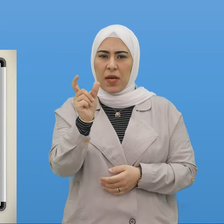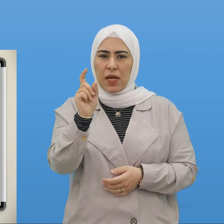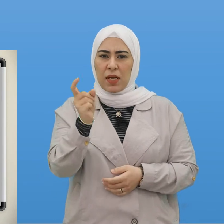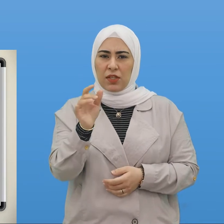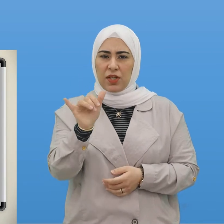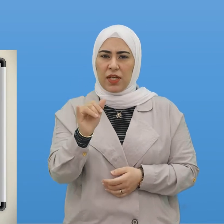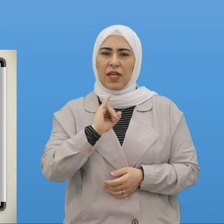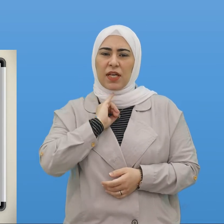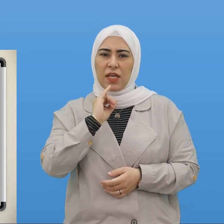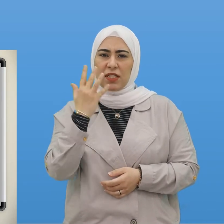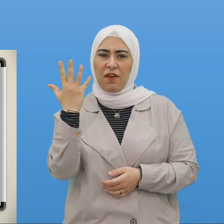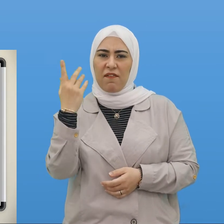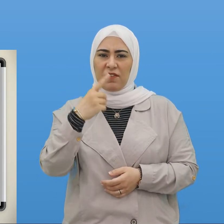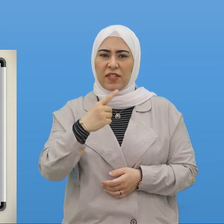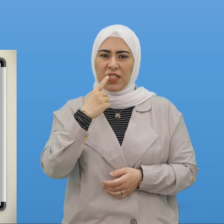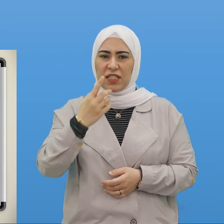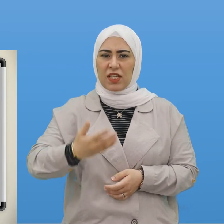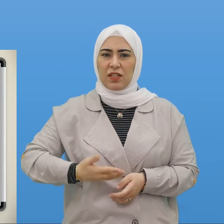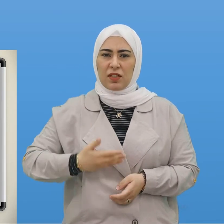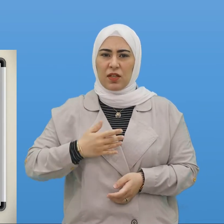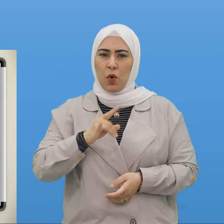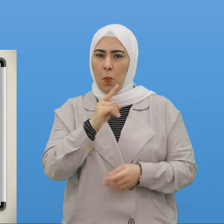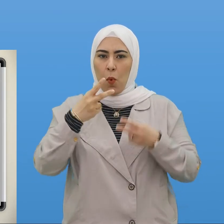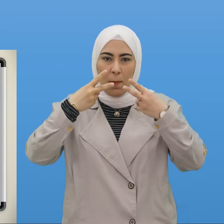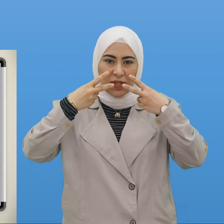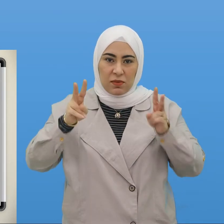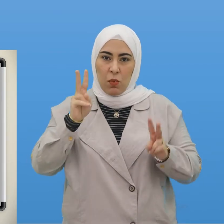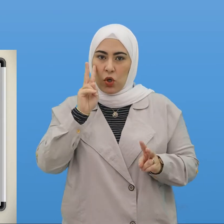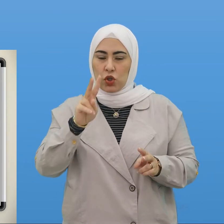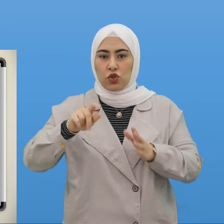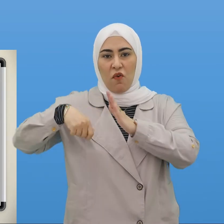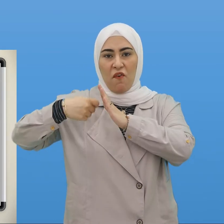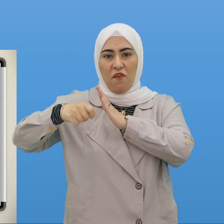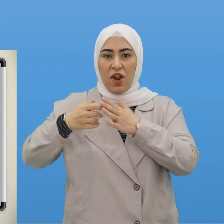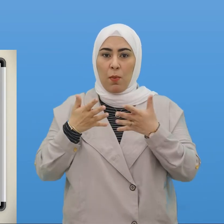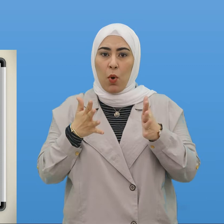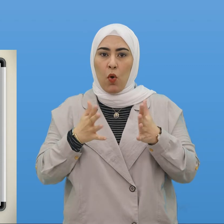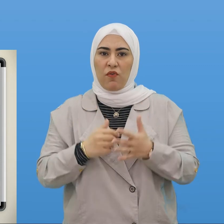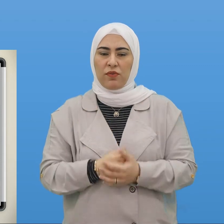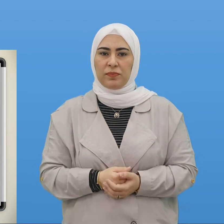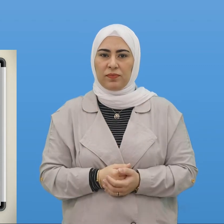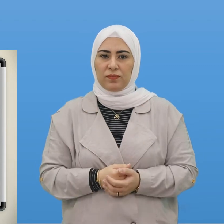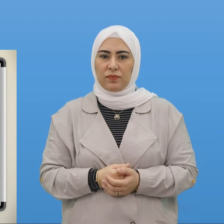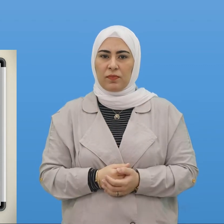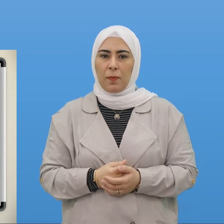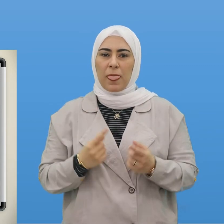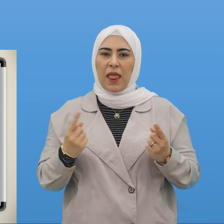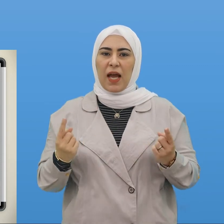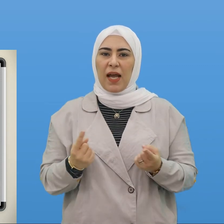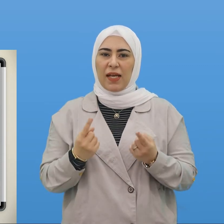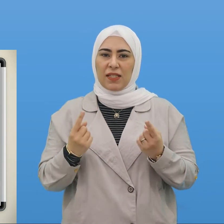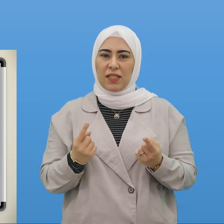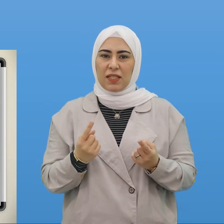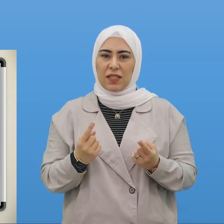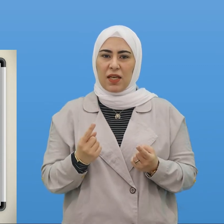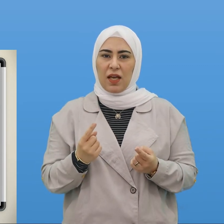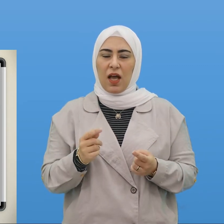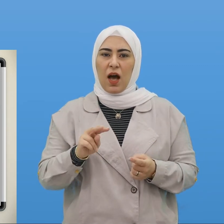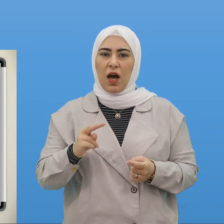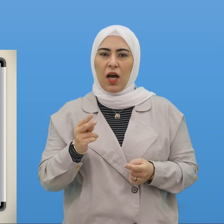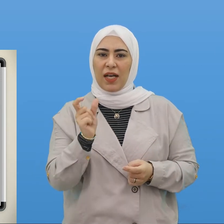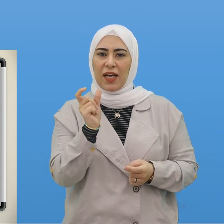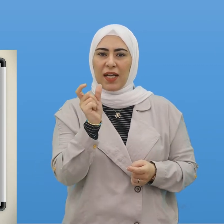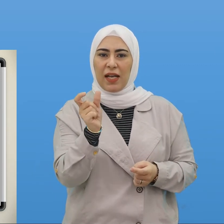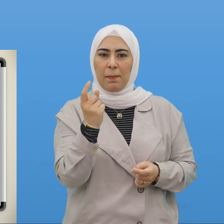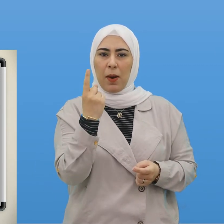is 15, so he's not allowed to watch horror movies. I can replace watch